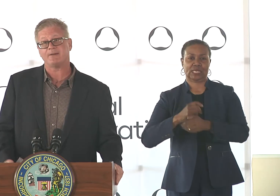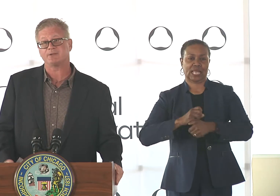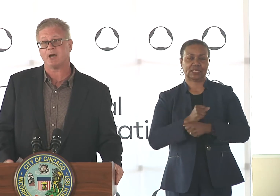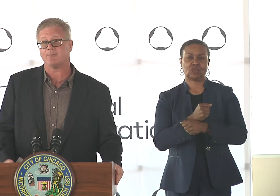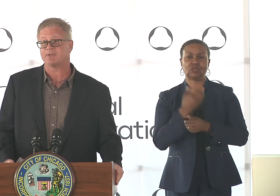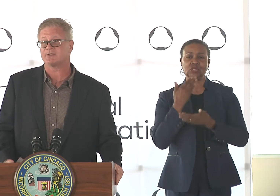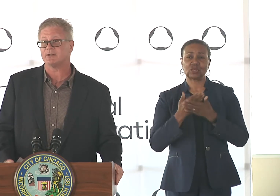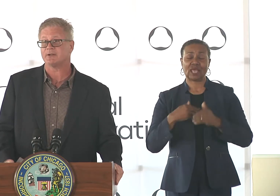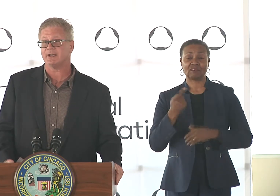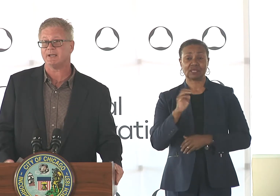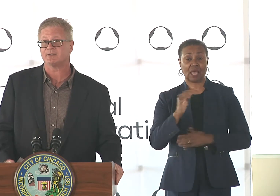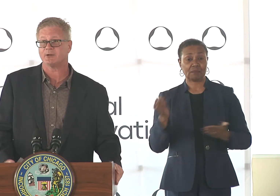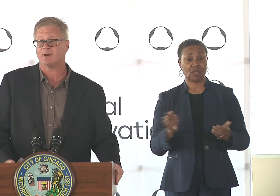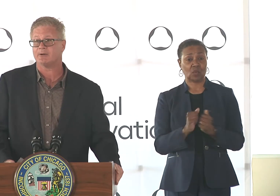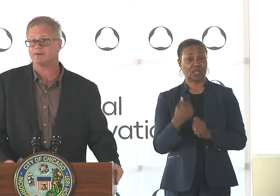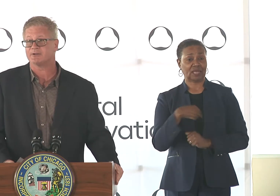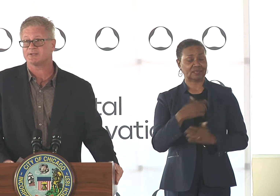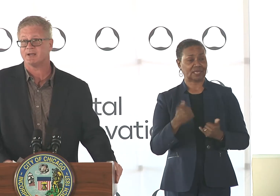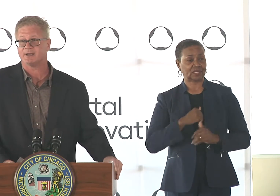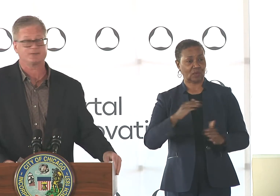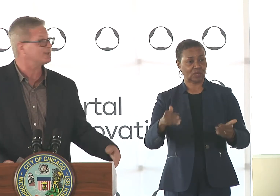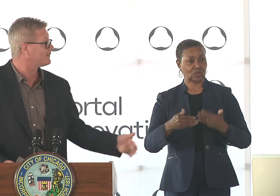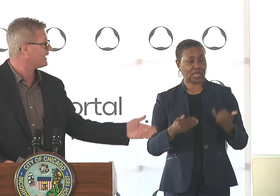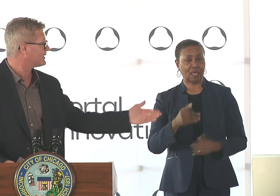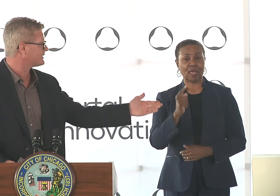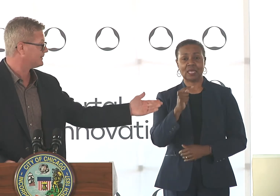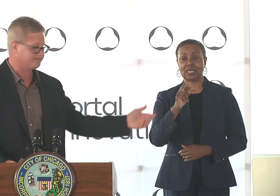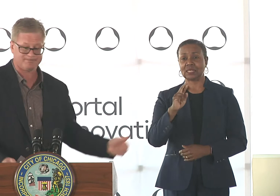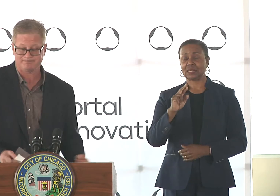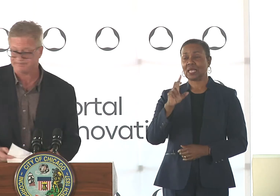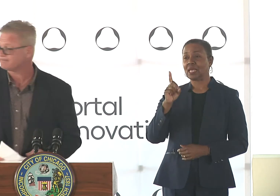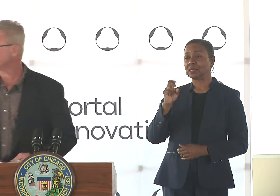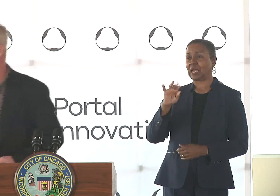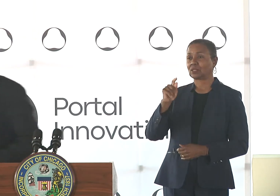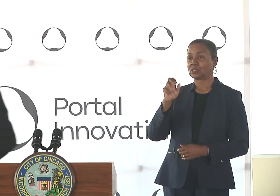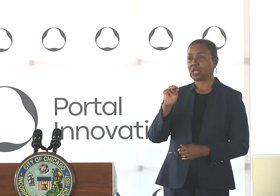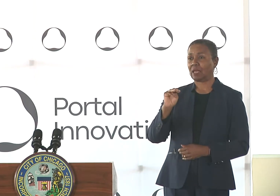just great to have Tom with us here today, and so I'll introduce now Dr. Tom Guyowski.